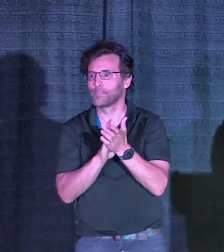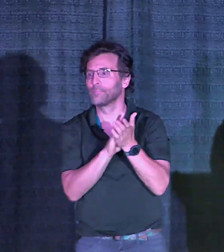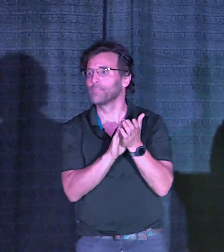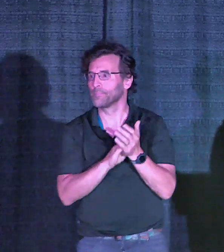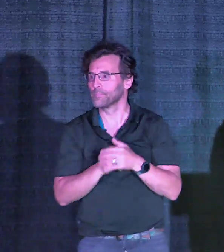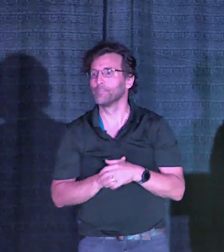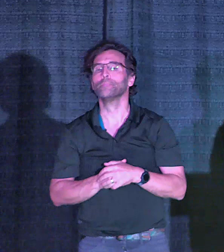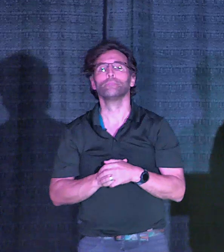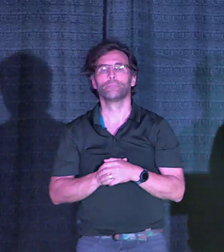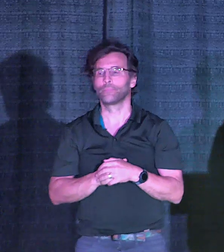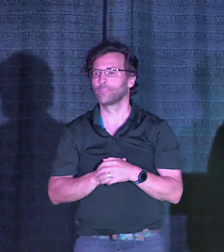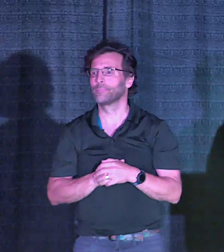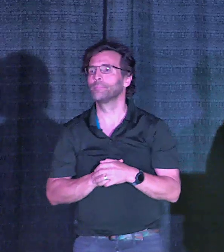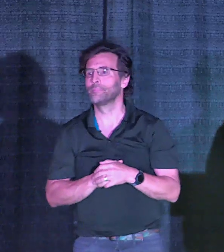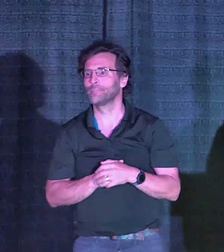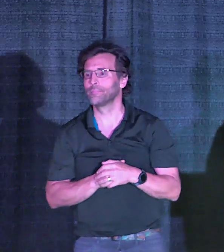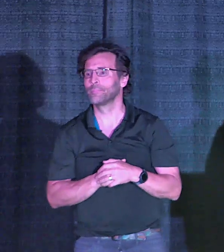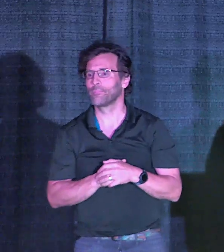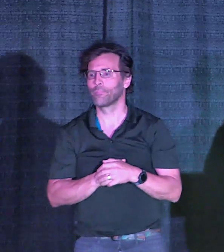Hey.